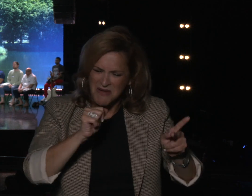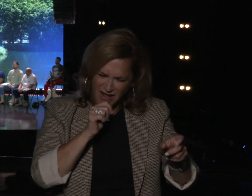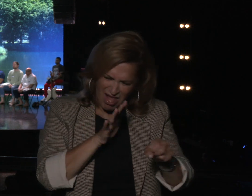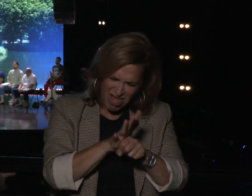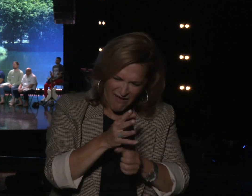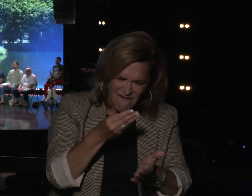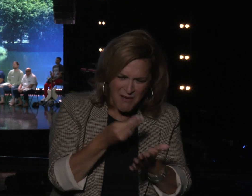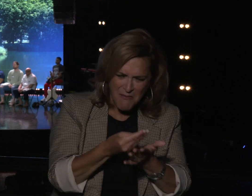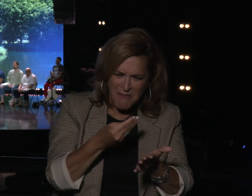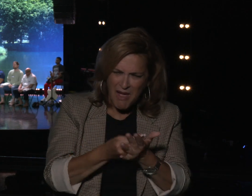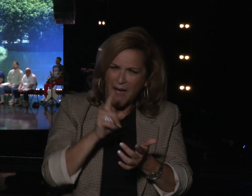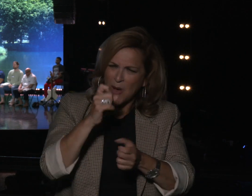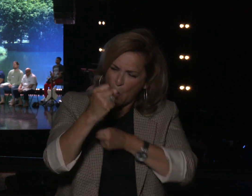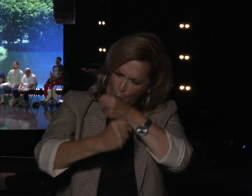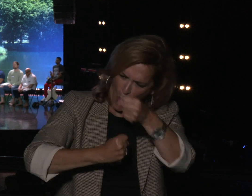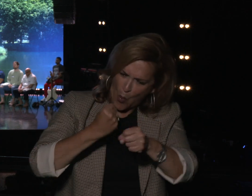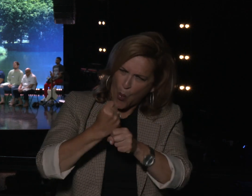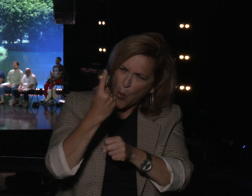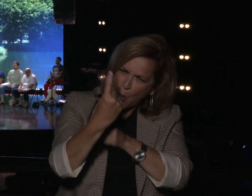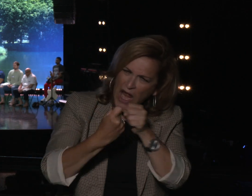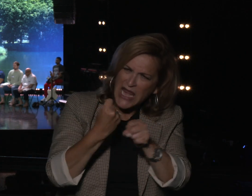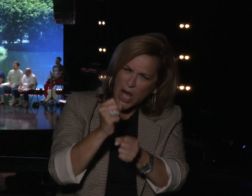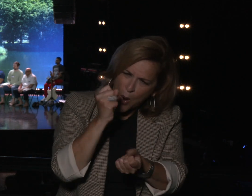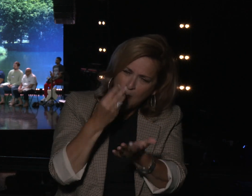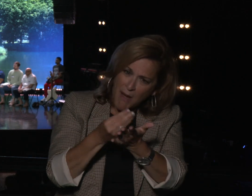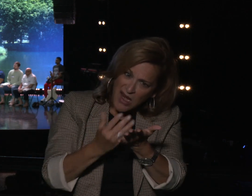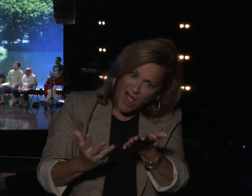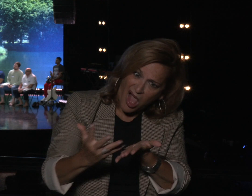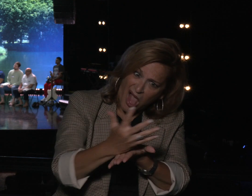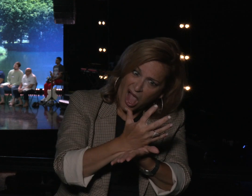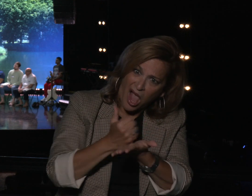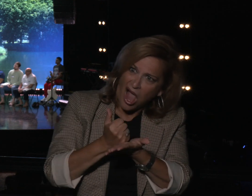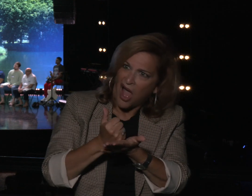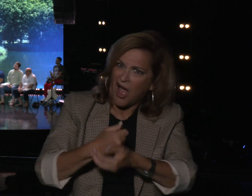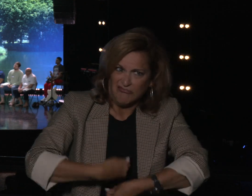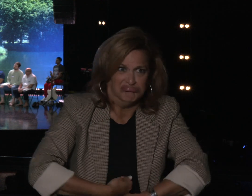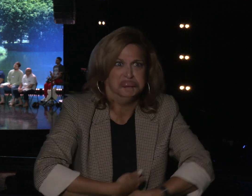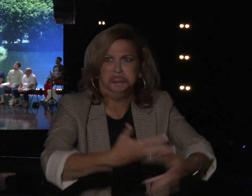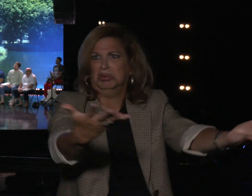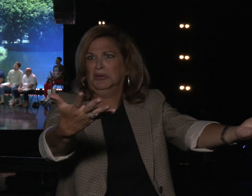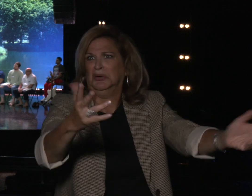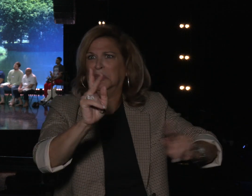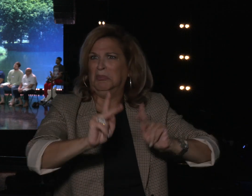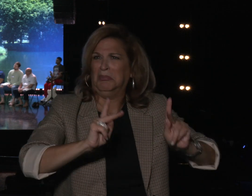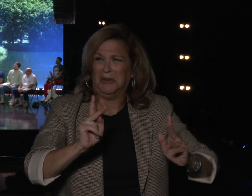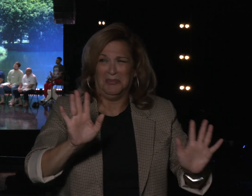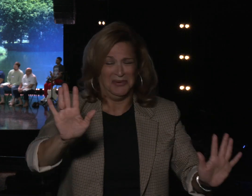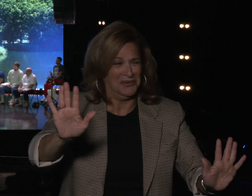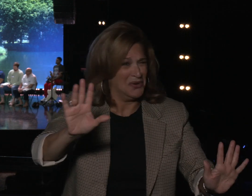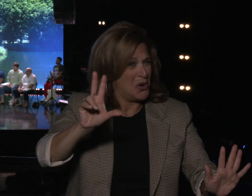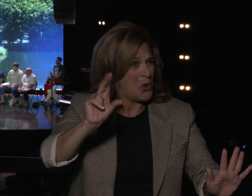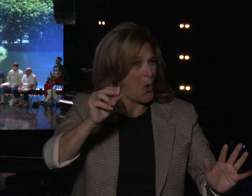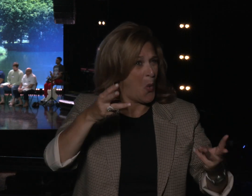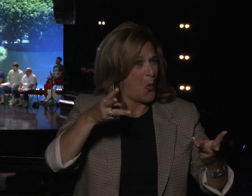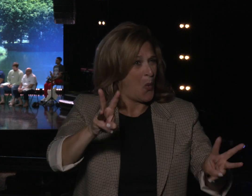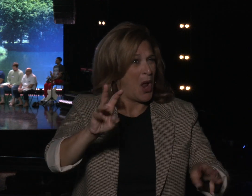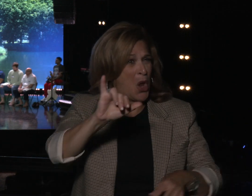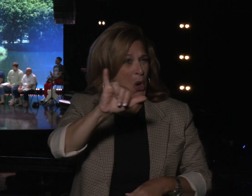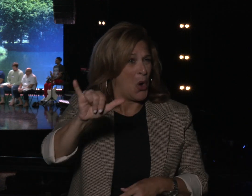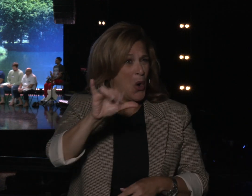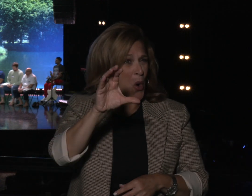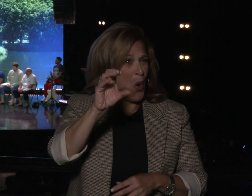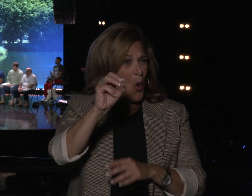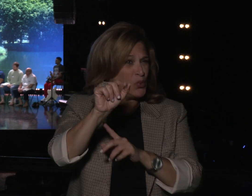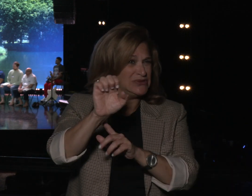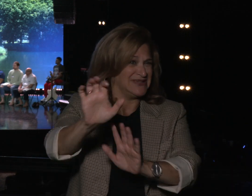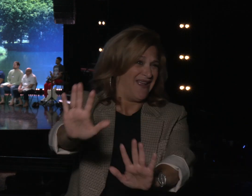serve all these people. Almost like, no way, Jose, sorry, Charlie, this ain't gonna happen. Even him doubting and